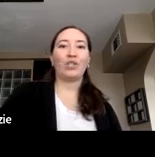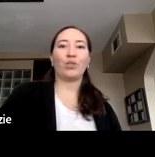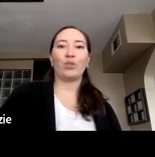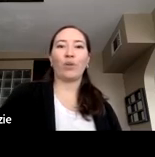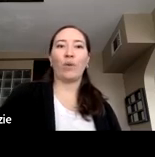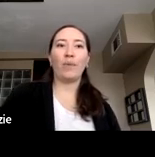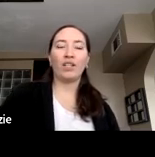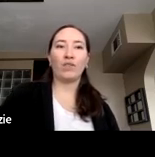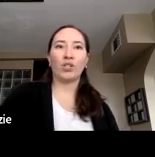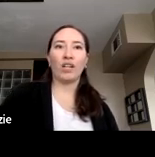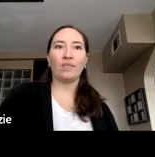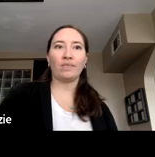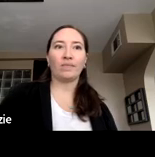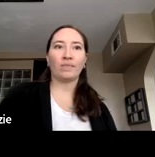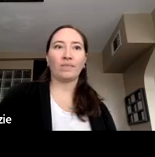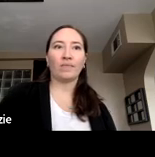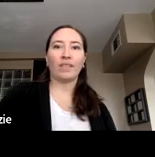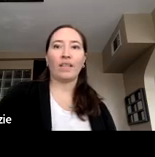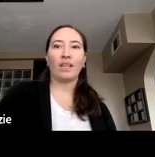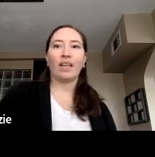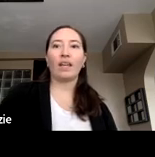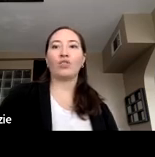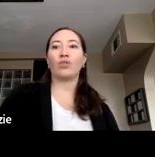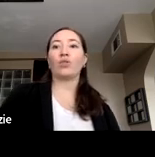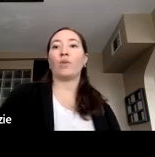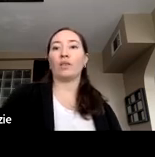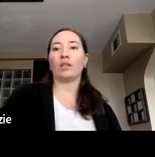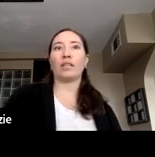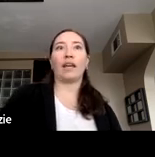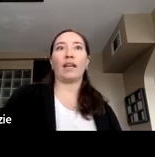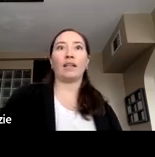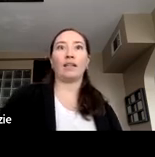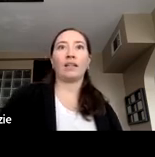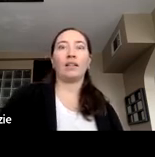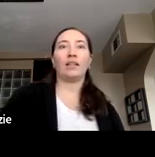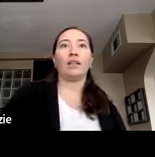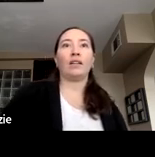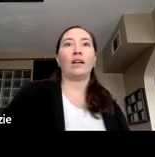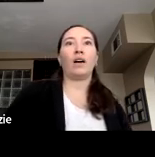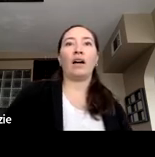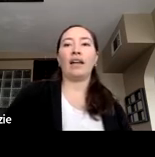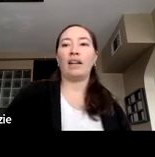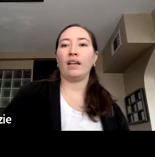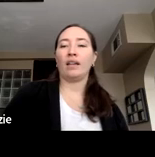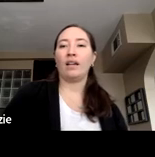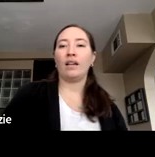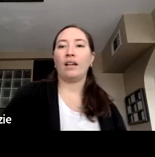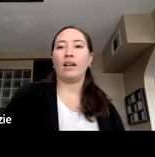So it shows you the web page version and shows you what it looks like